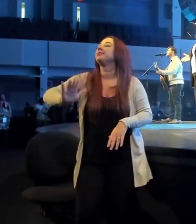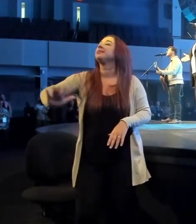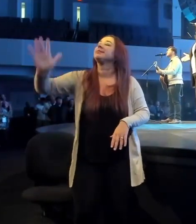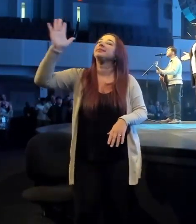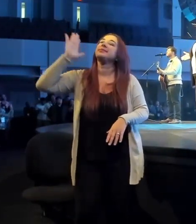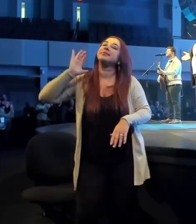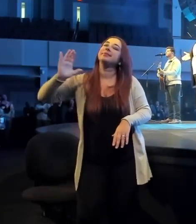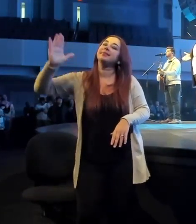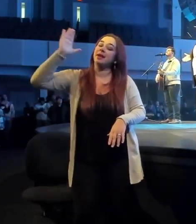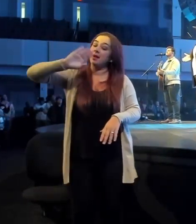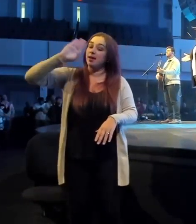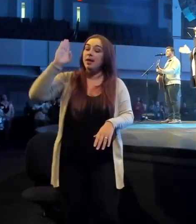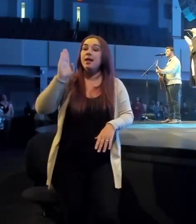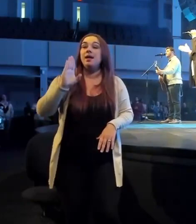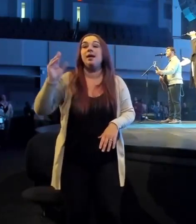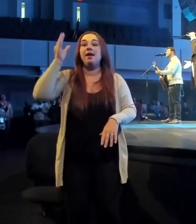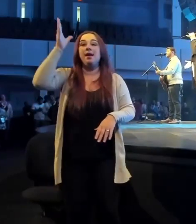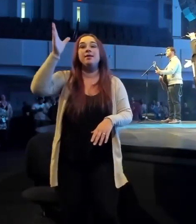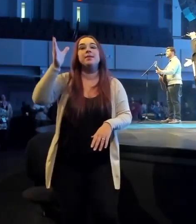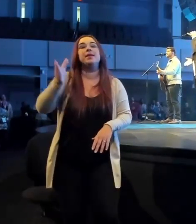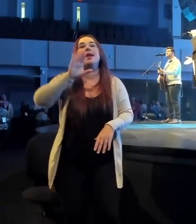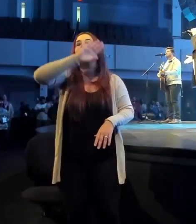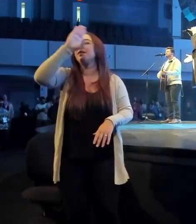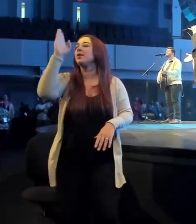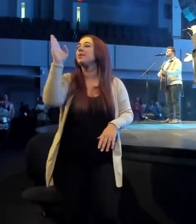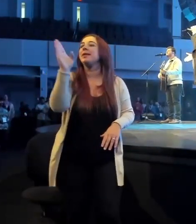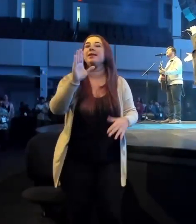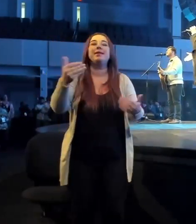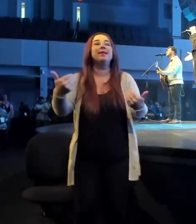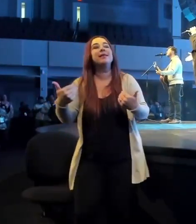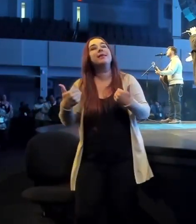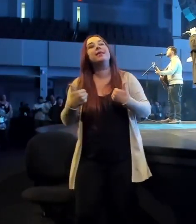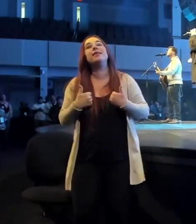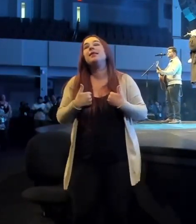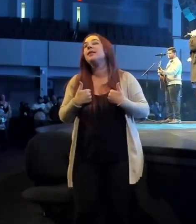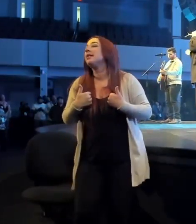never been, there will never be